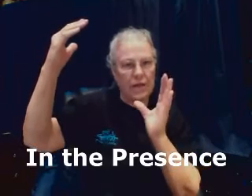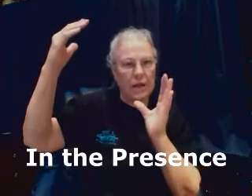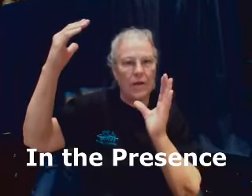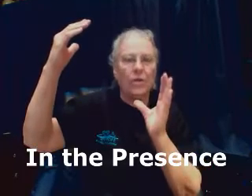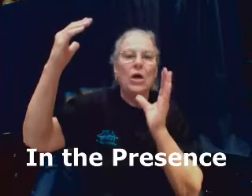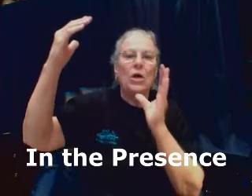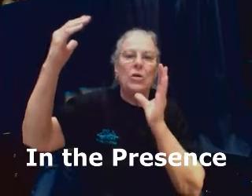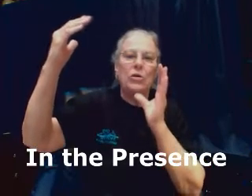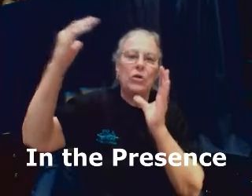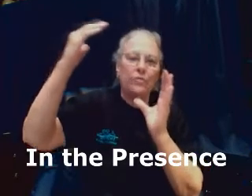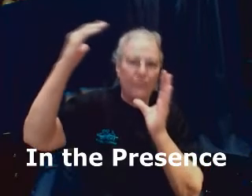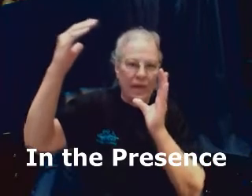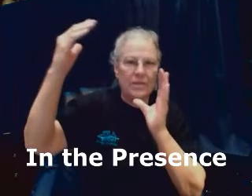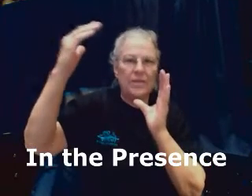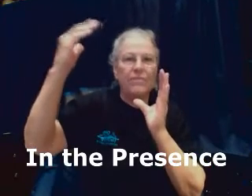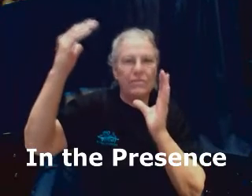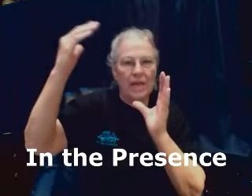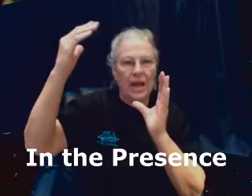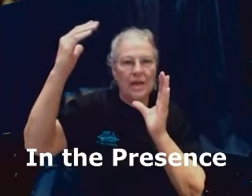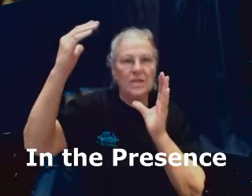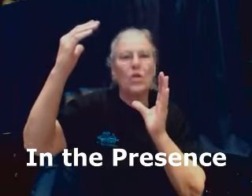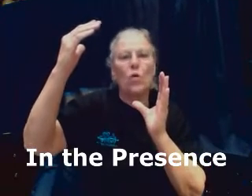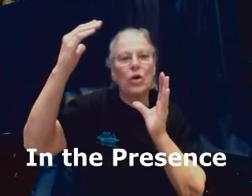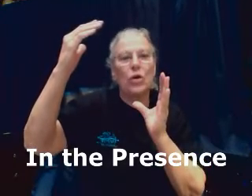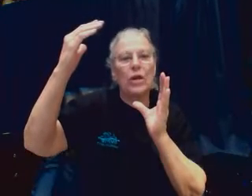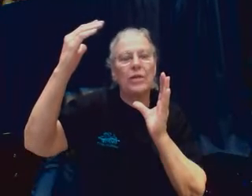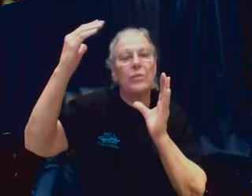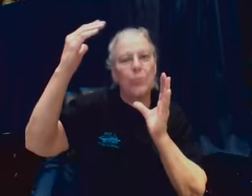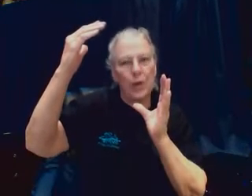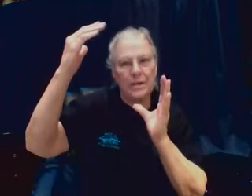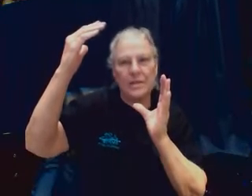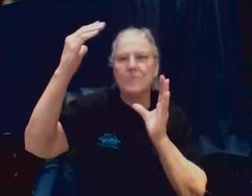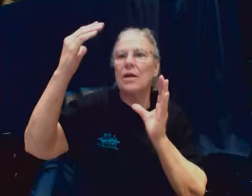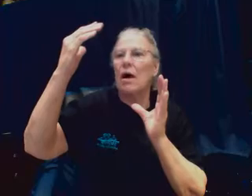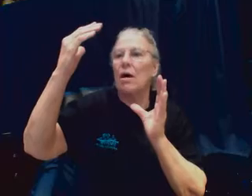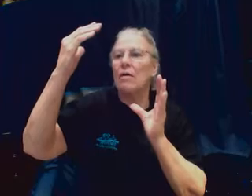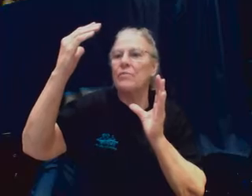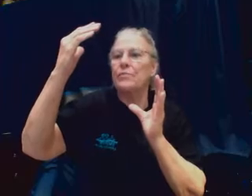here. You're face to face, or you're in the presence of.